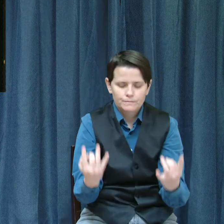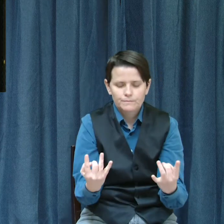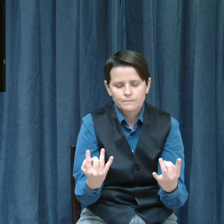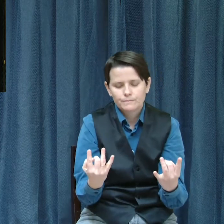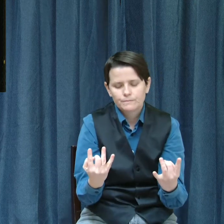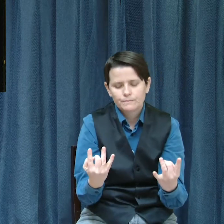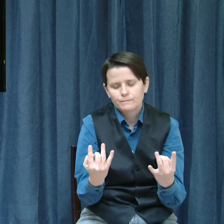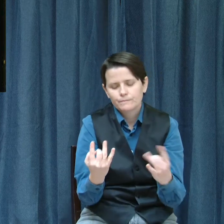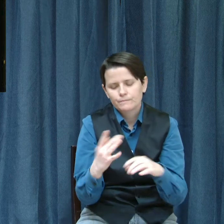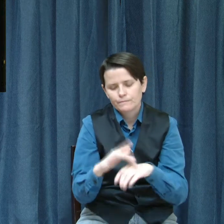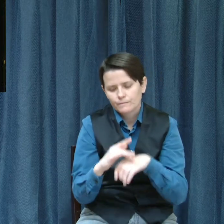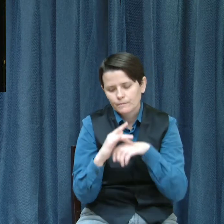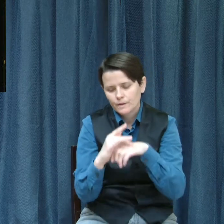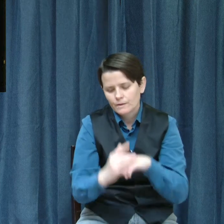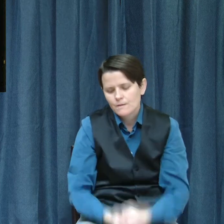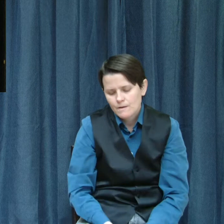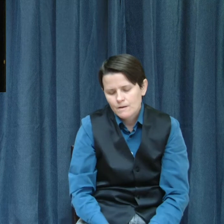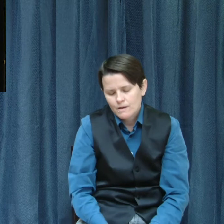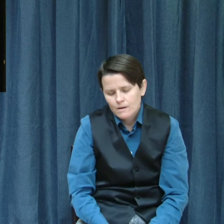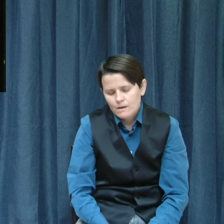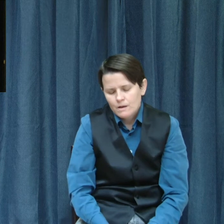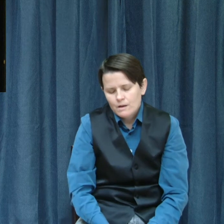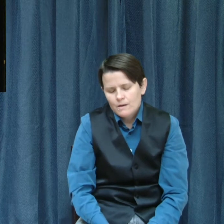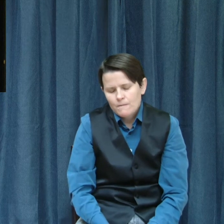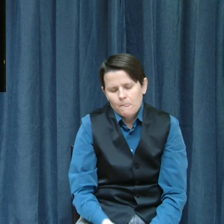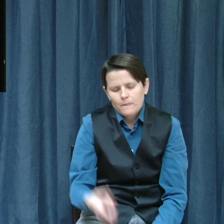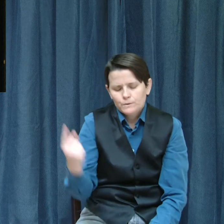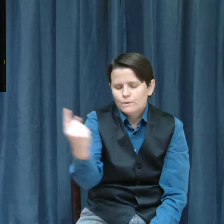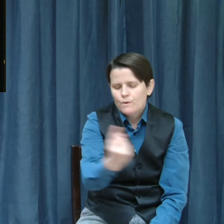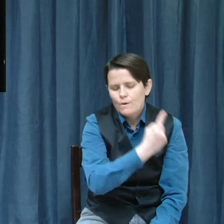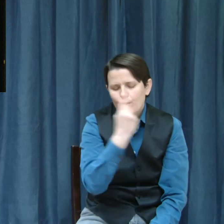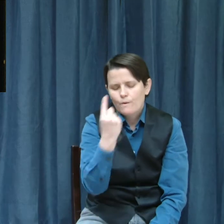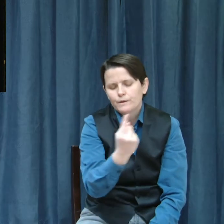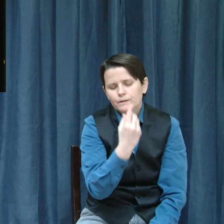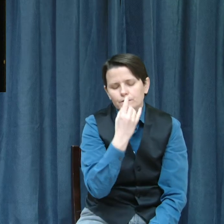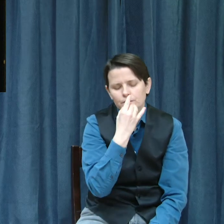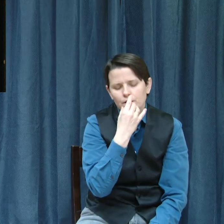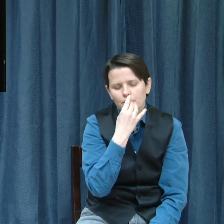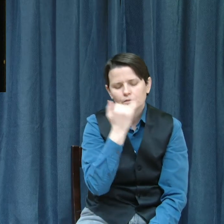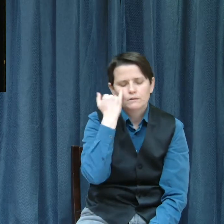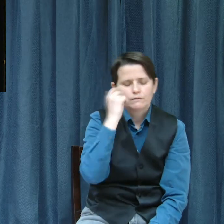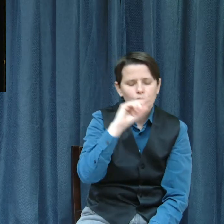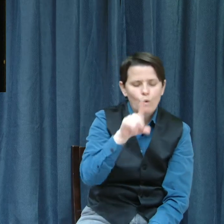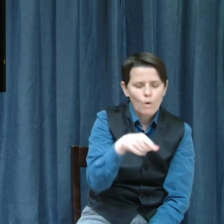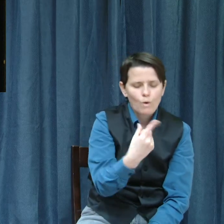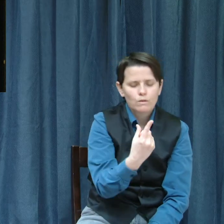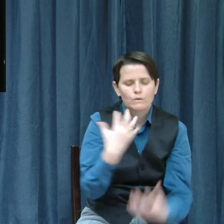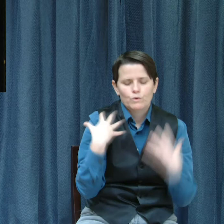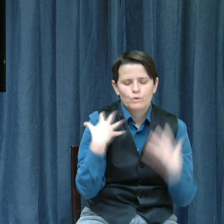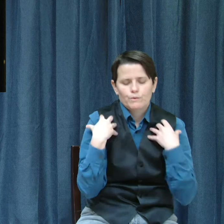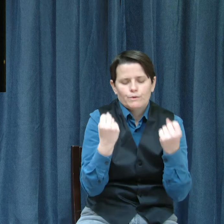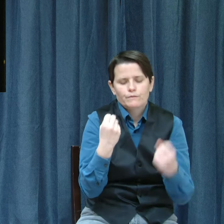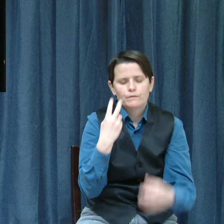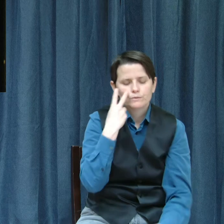For there is always light, if only we're brave enough to see it, if only we're brave enough